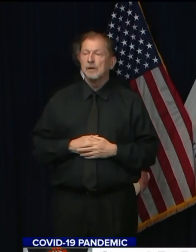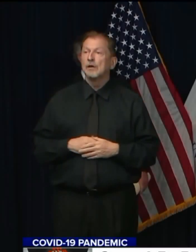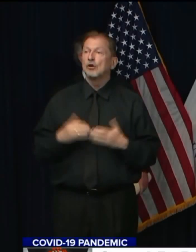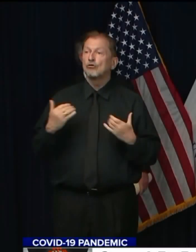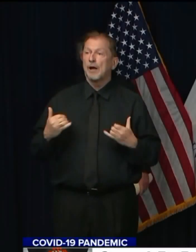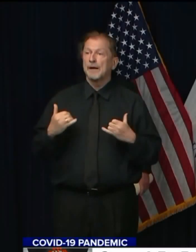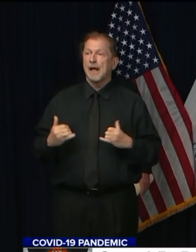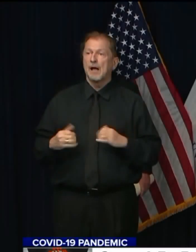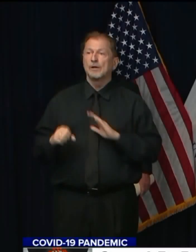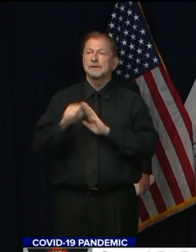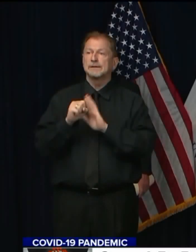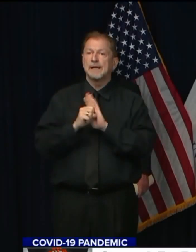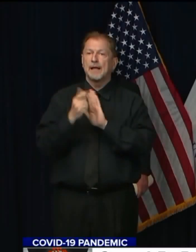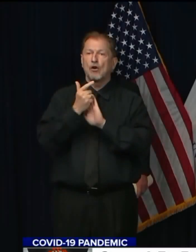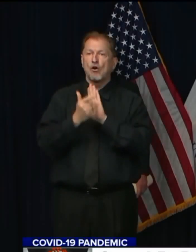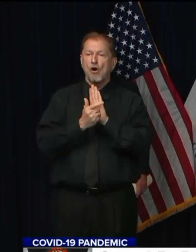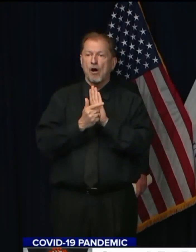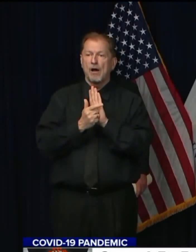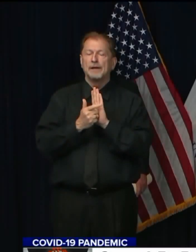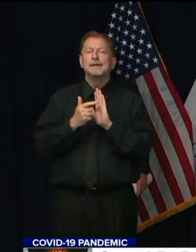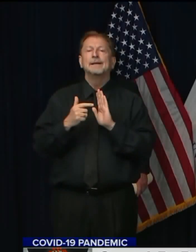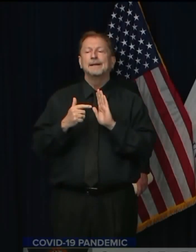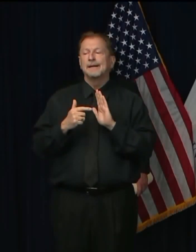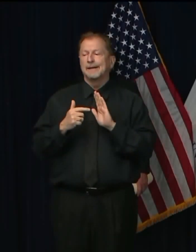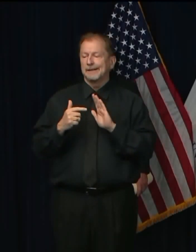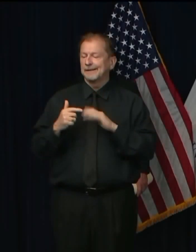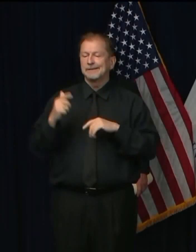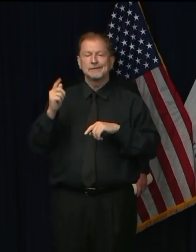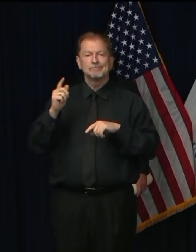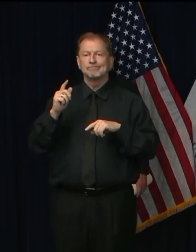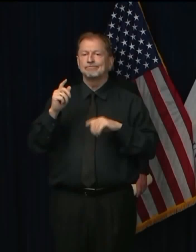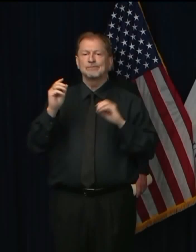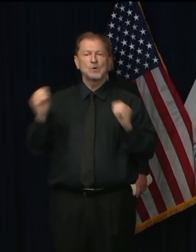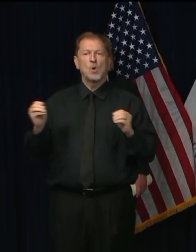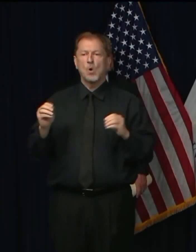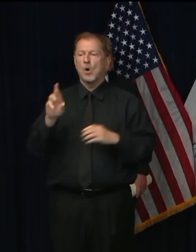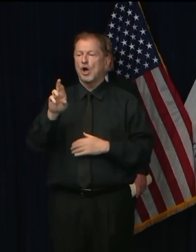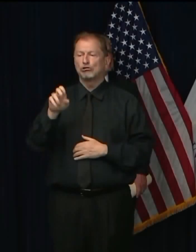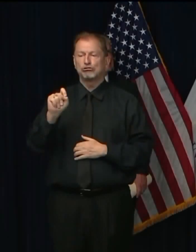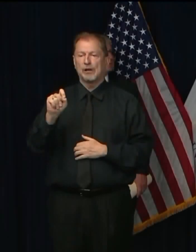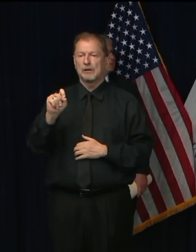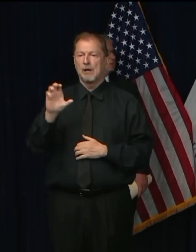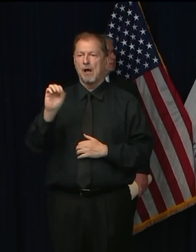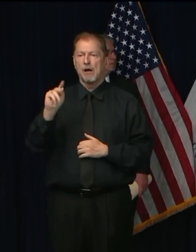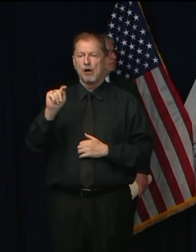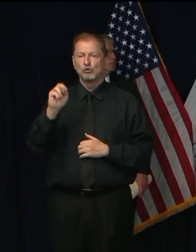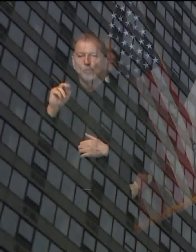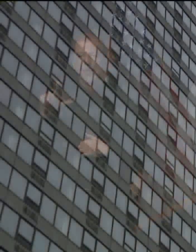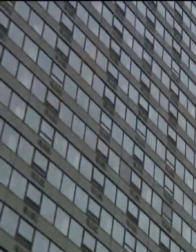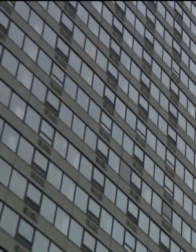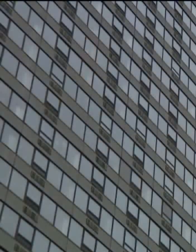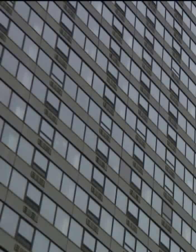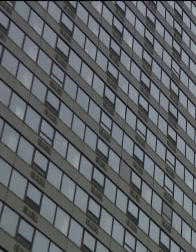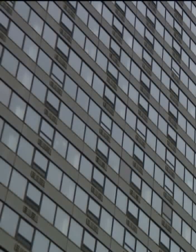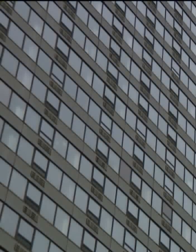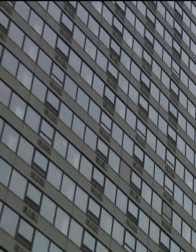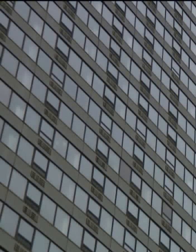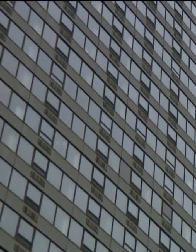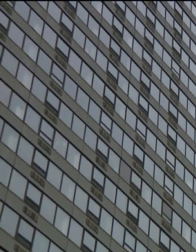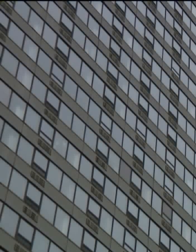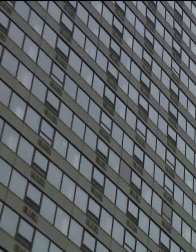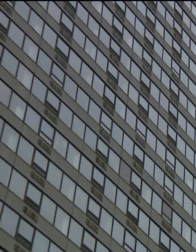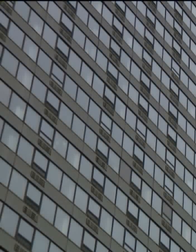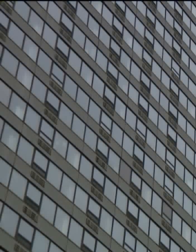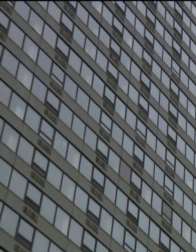state law a moratorium on rent control, so that's not something that under an executive order that I can overturn. Last week, the city